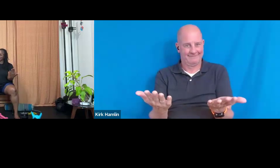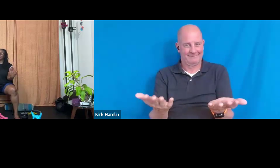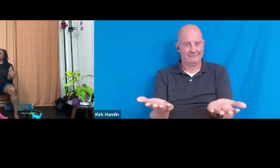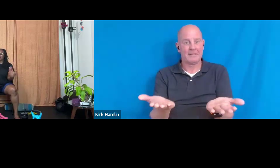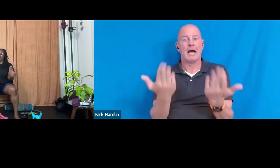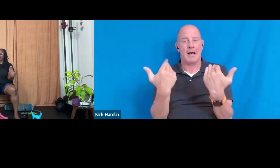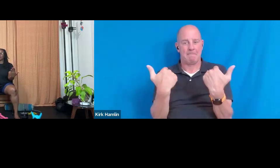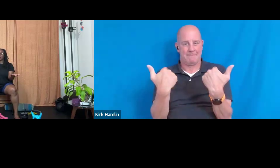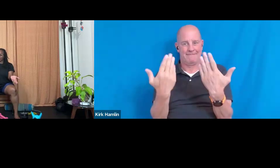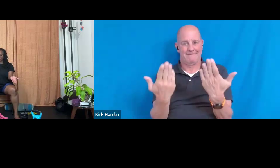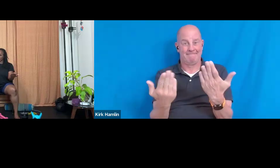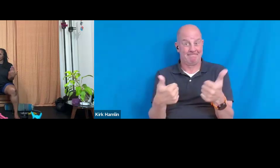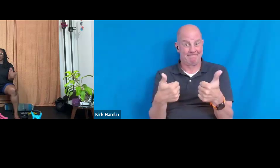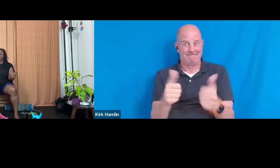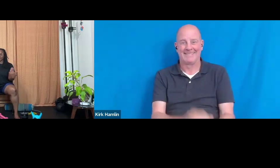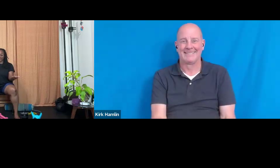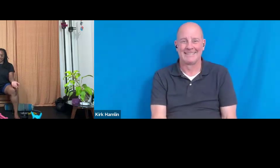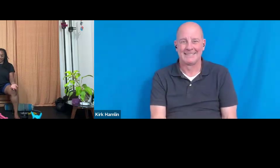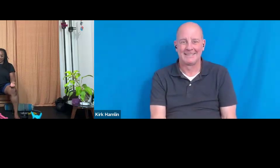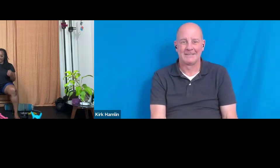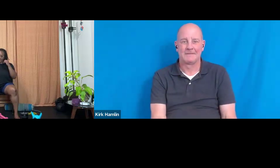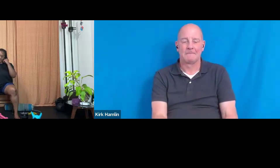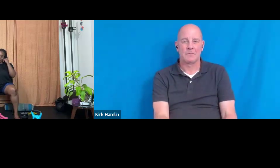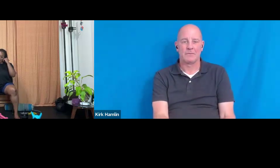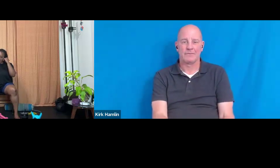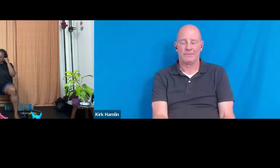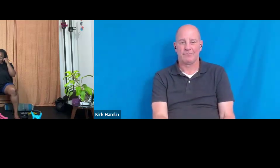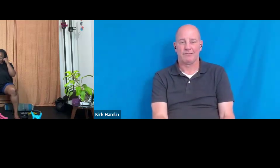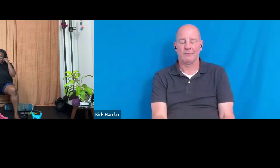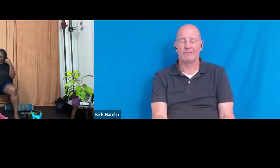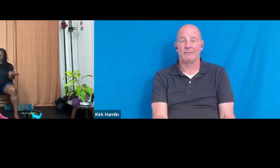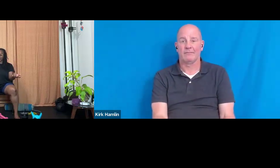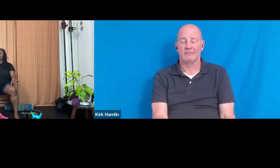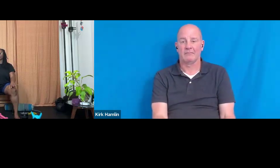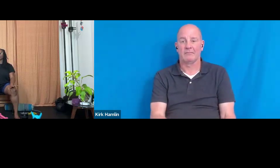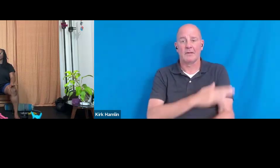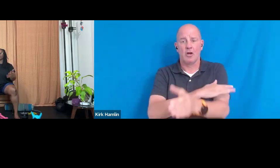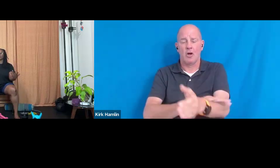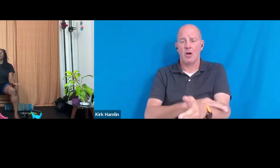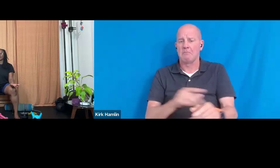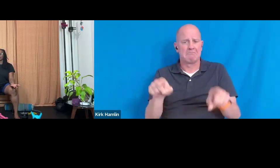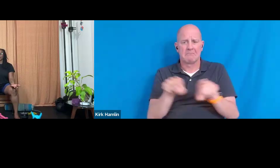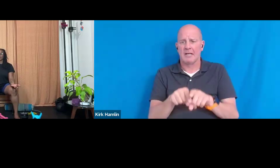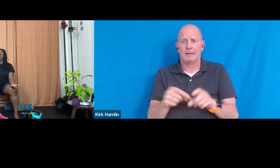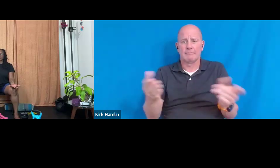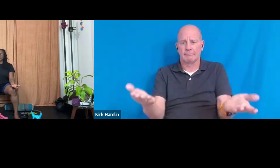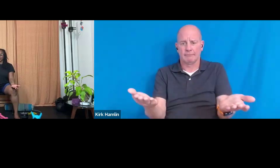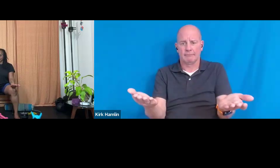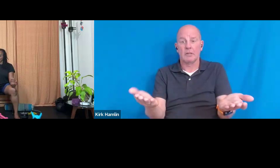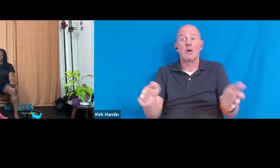up and pulling towards your face. So the arm position does not have to change. We'll just rotate the